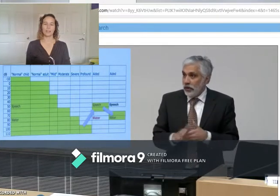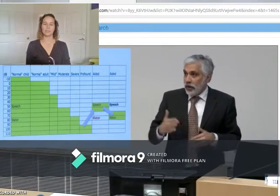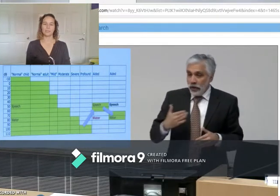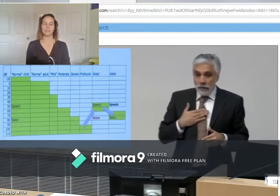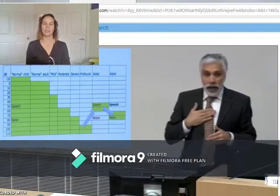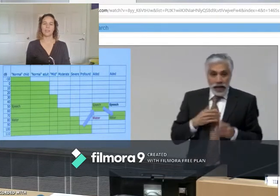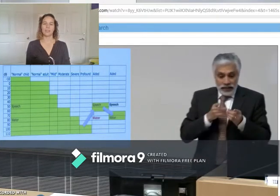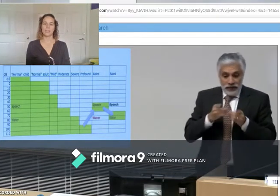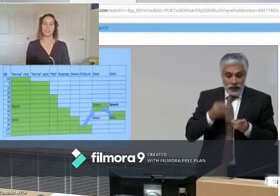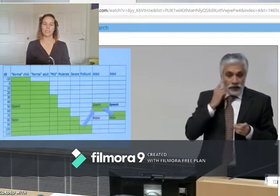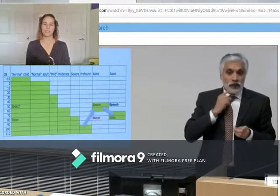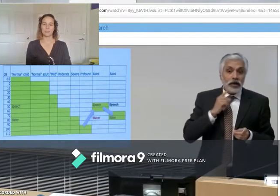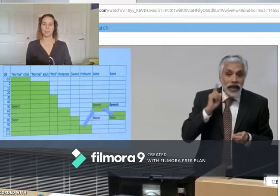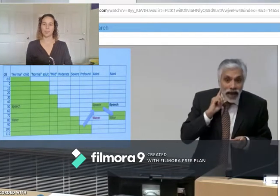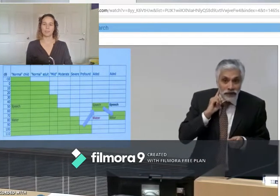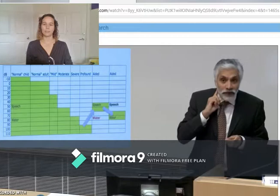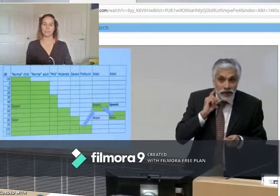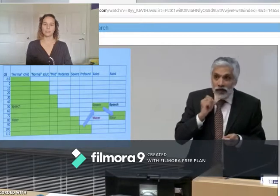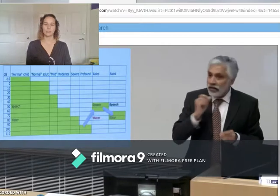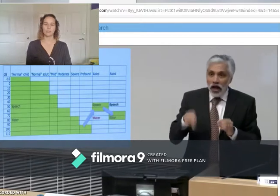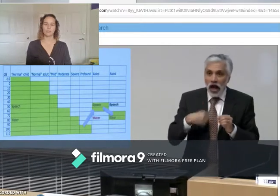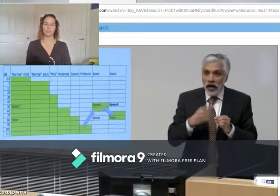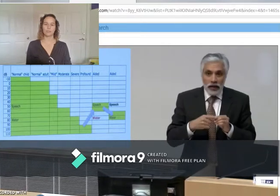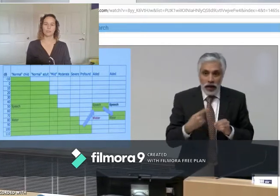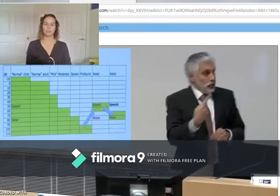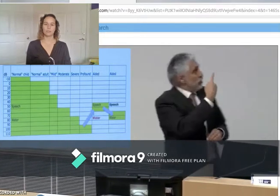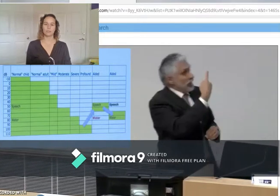And I don't believe that. Hearing is about language.